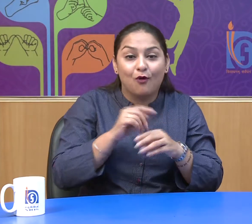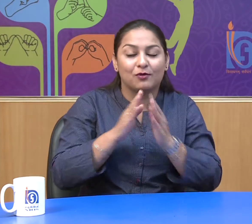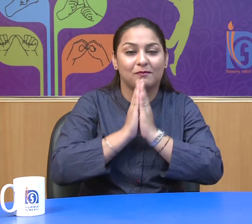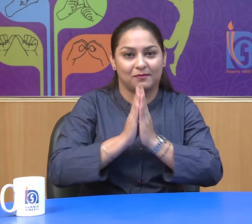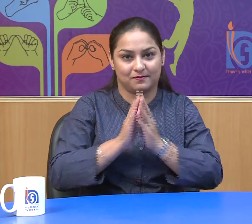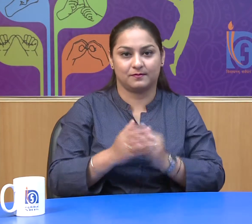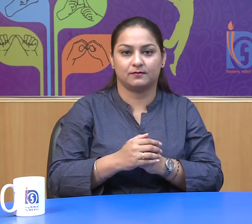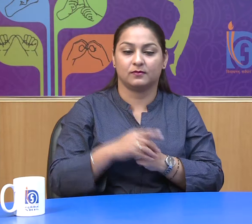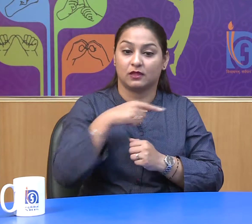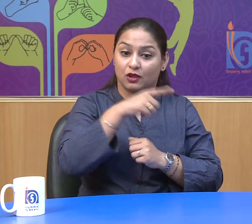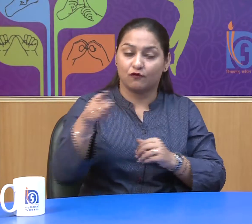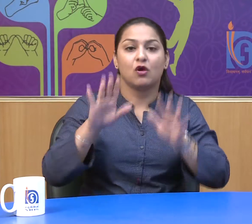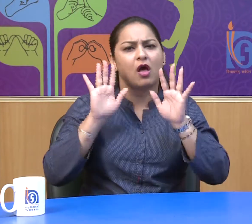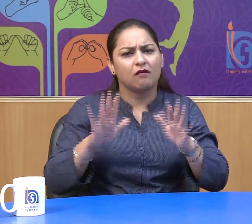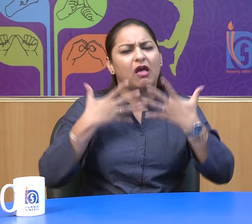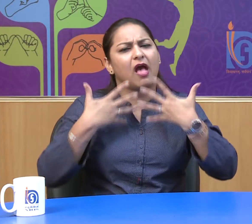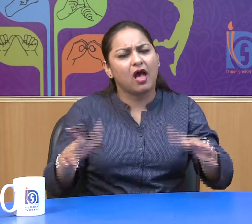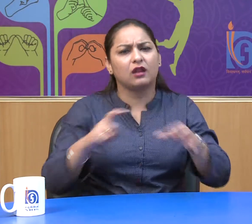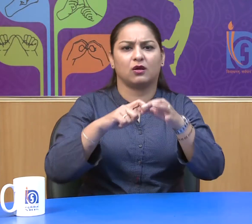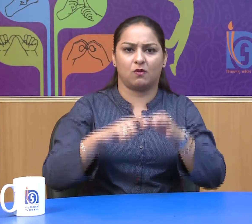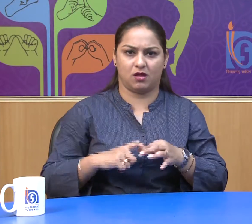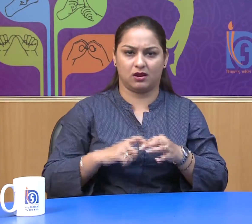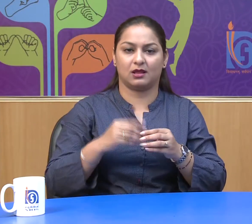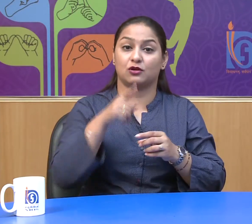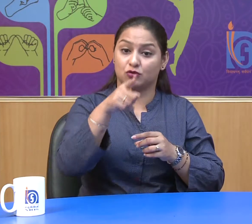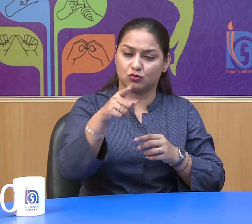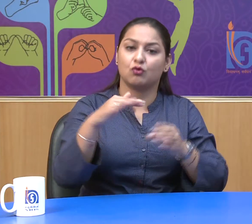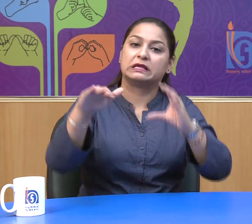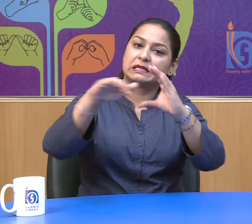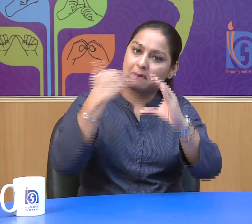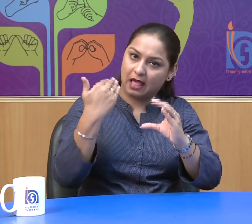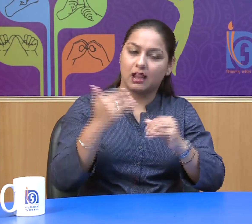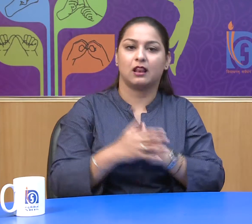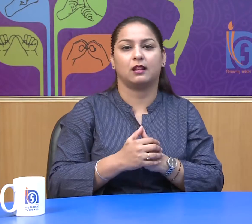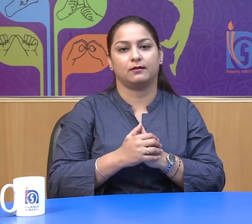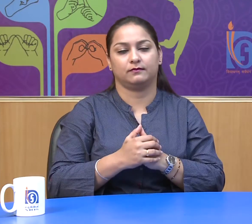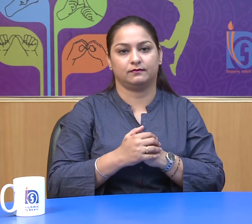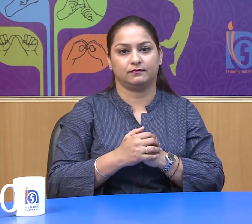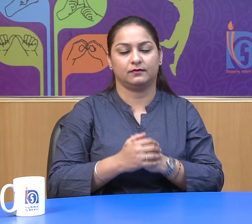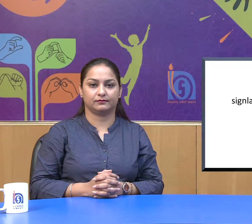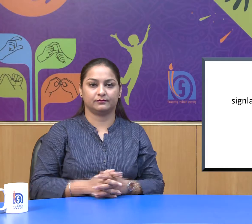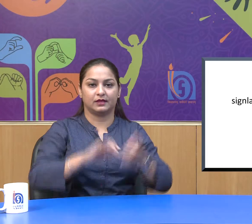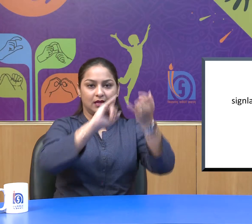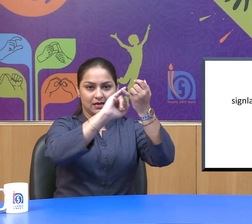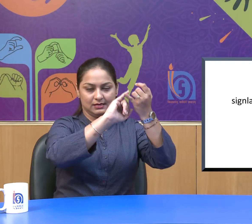have any query, you may send us email at